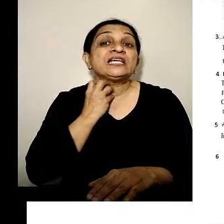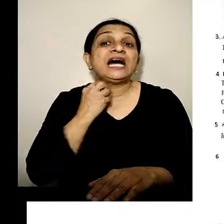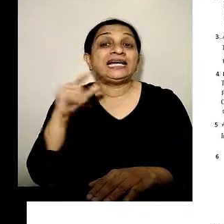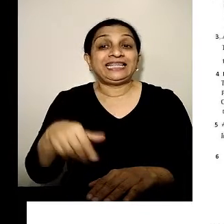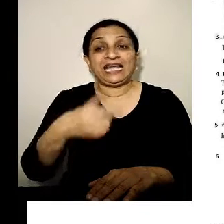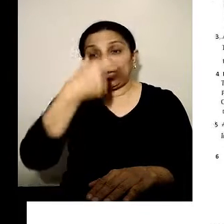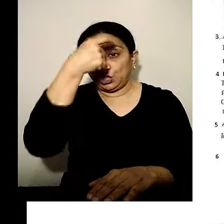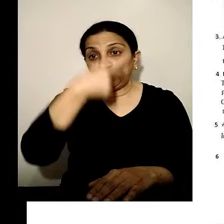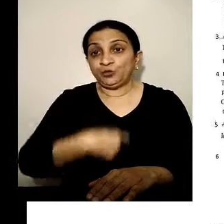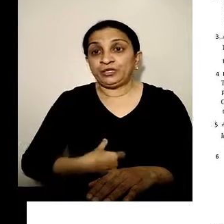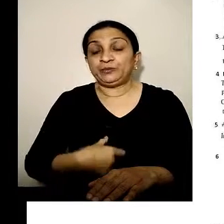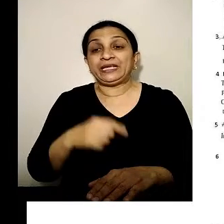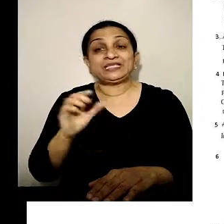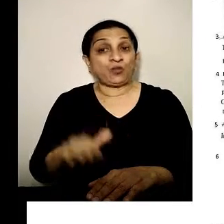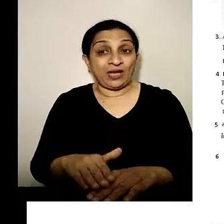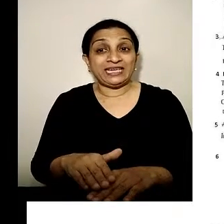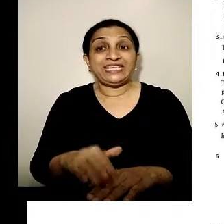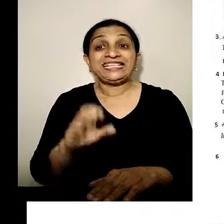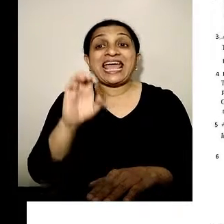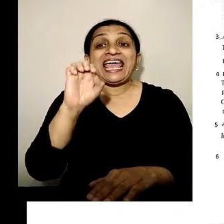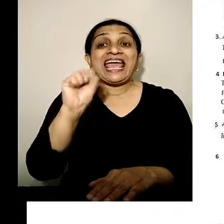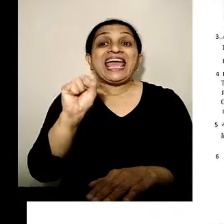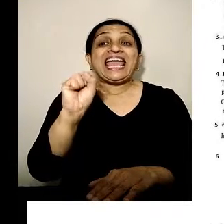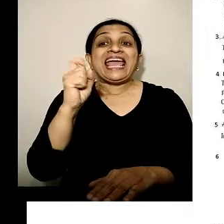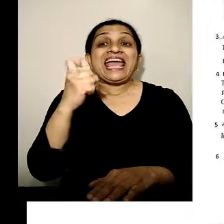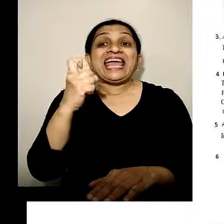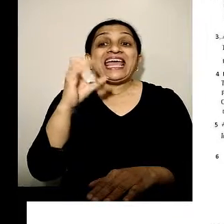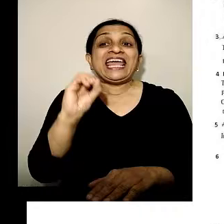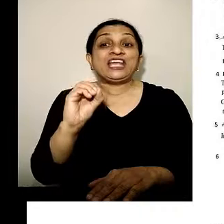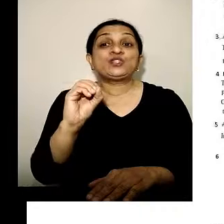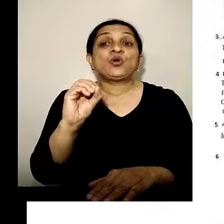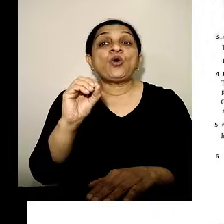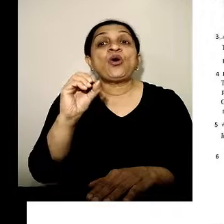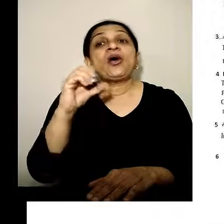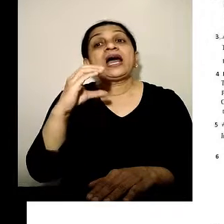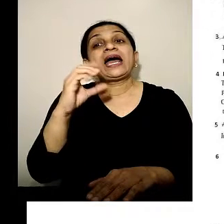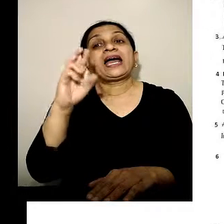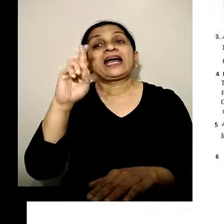glands are there in human beings. One is